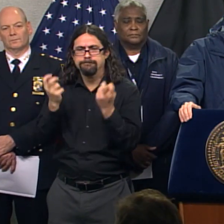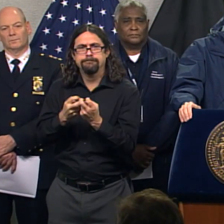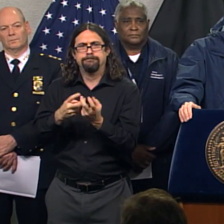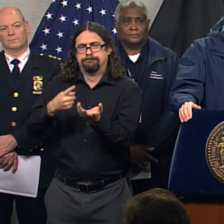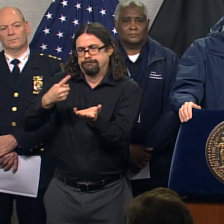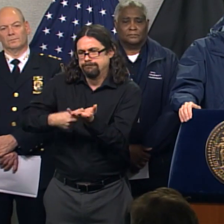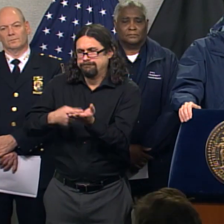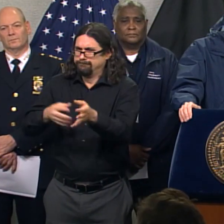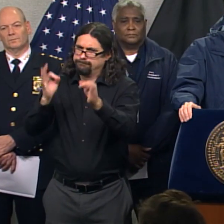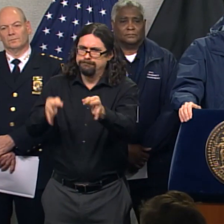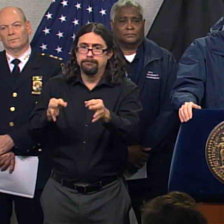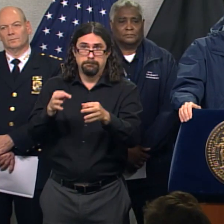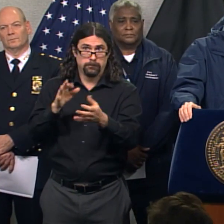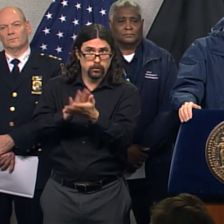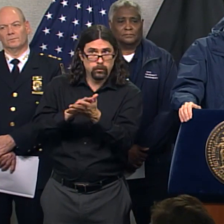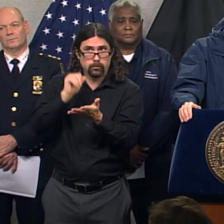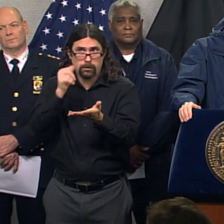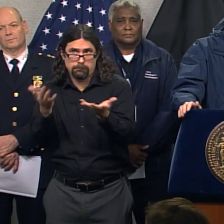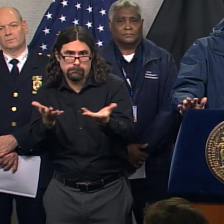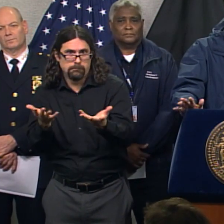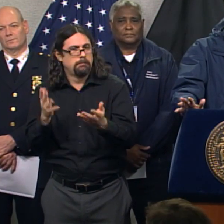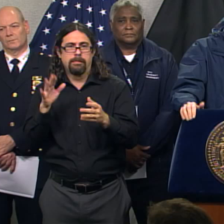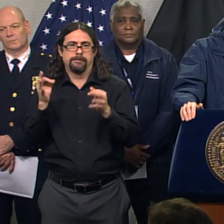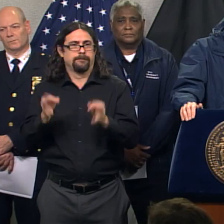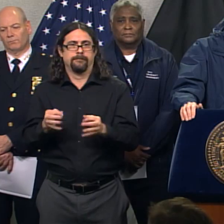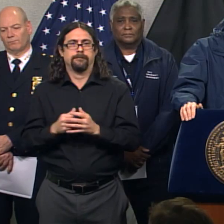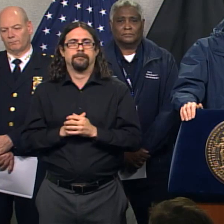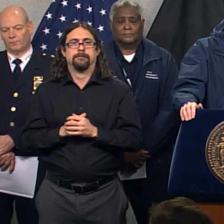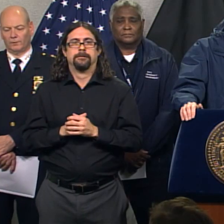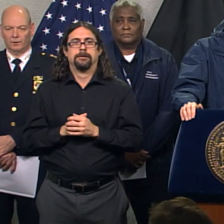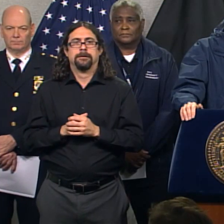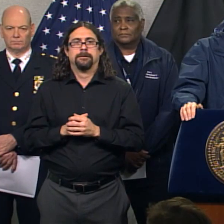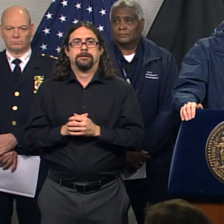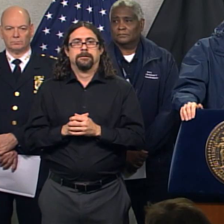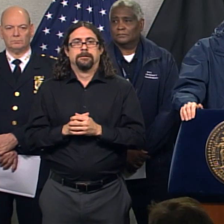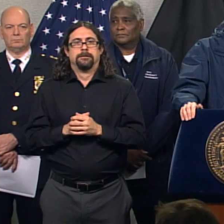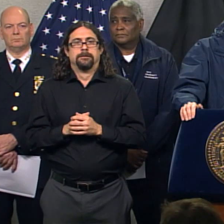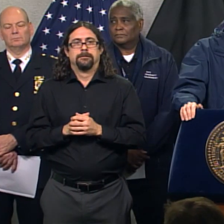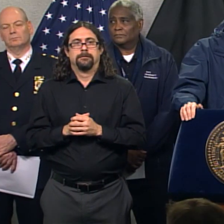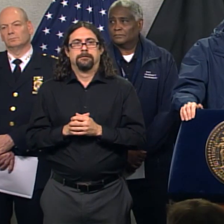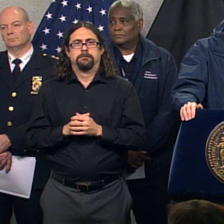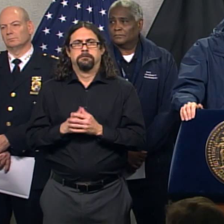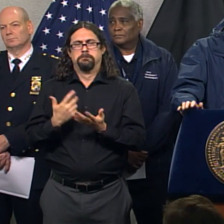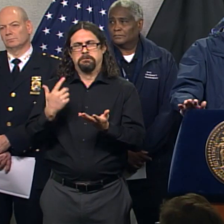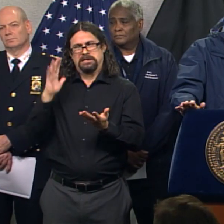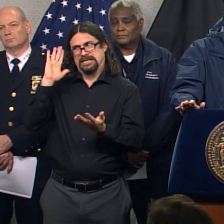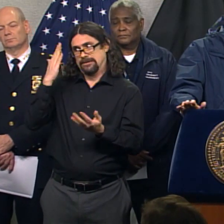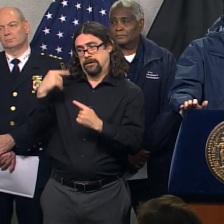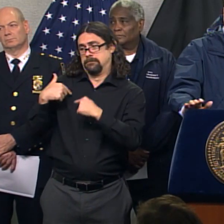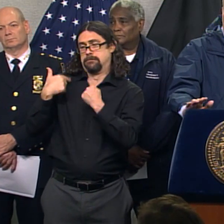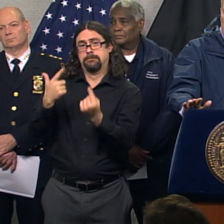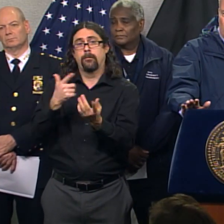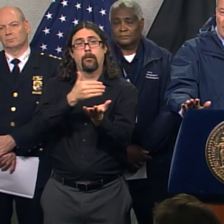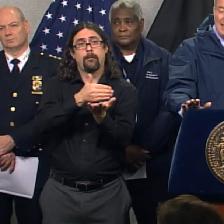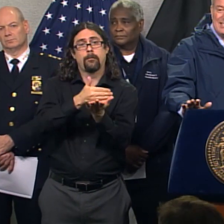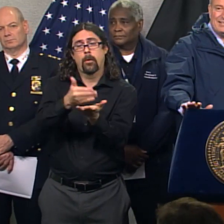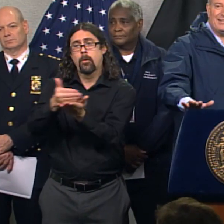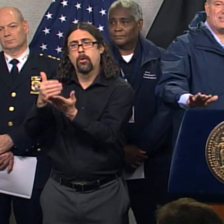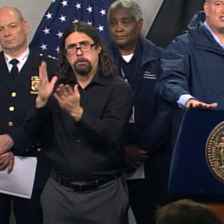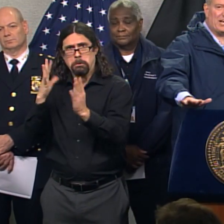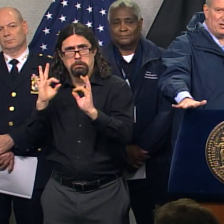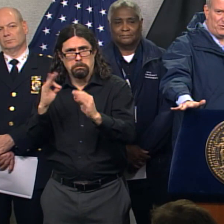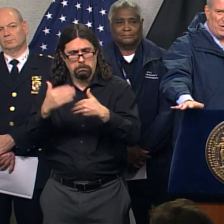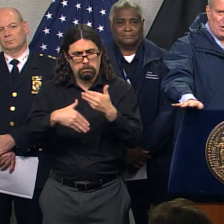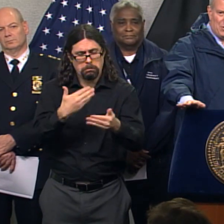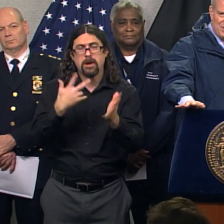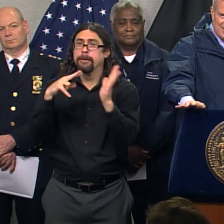that the city will be largely back to normal, and we'll be able to have school open and a pretty normal rush hour. Now, you know, let's